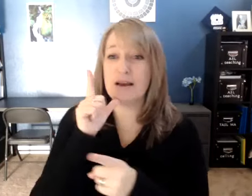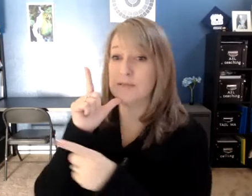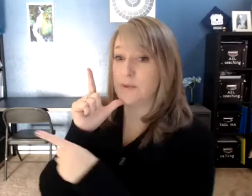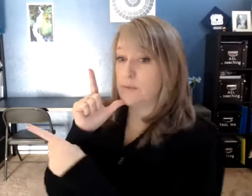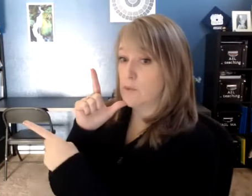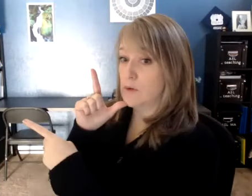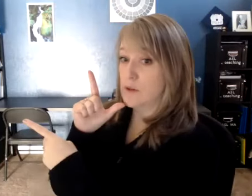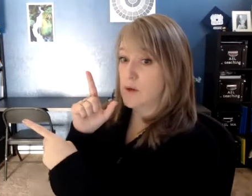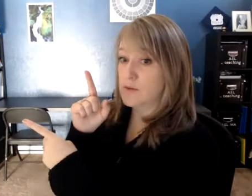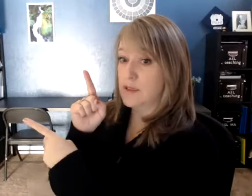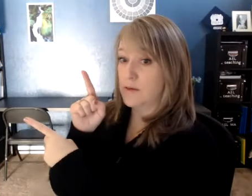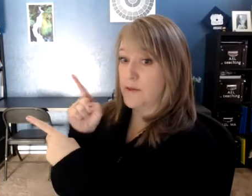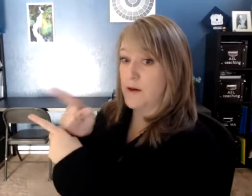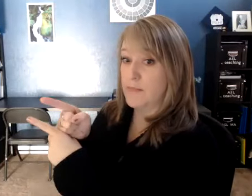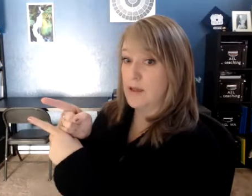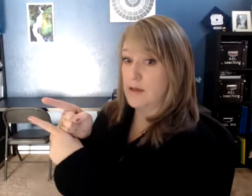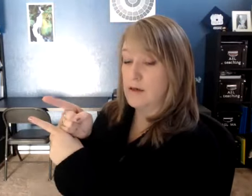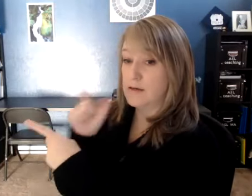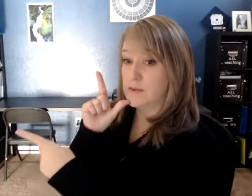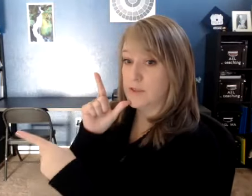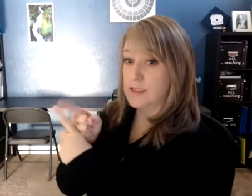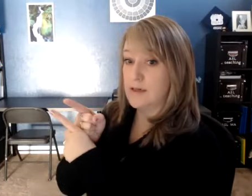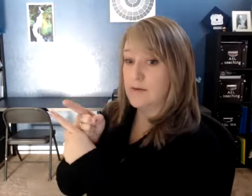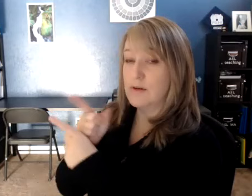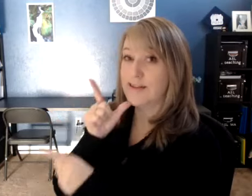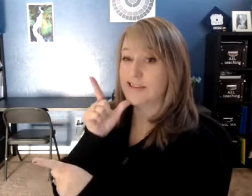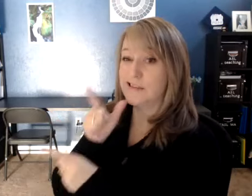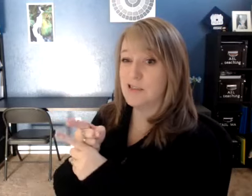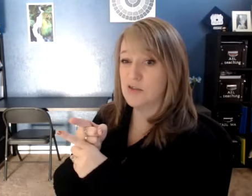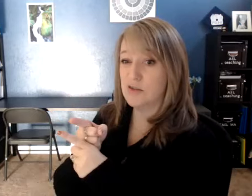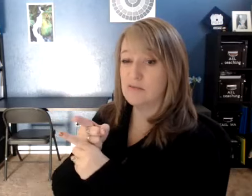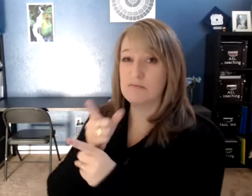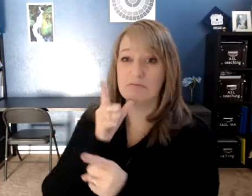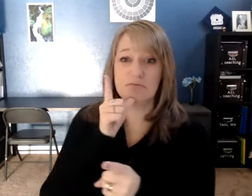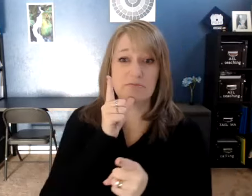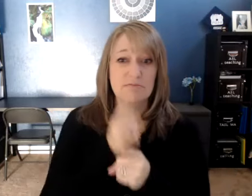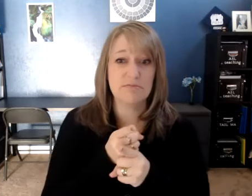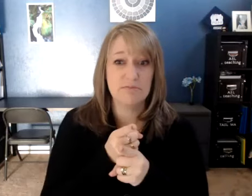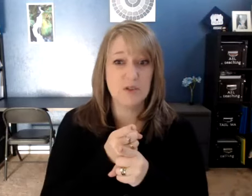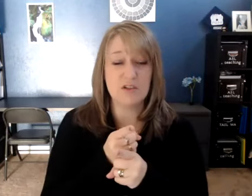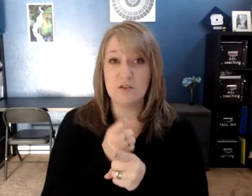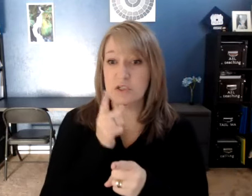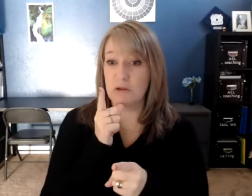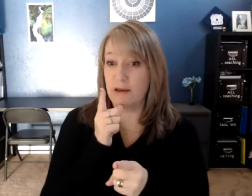sometimes people will close their thumb in to bring it down. Sister. You can certainly do it that